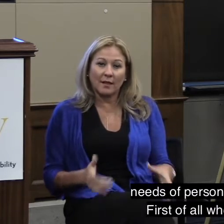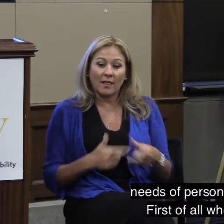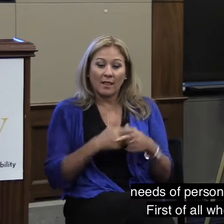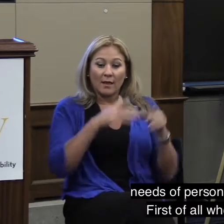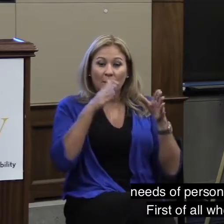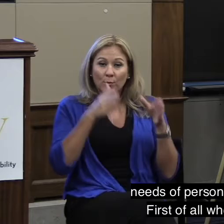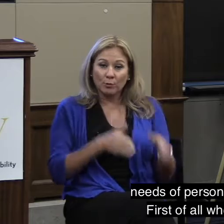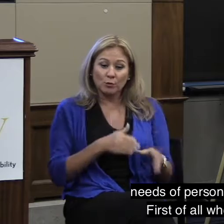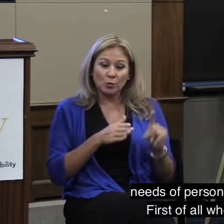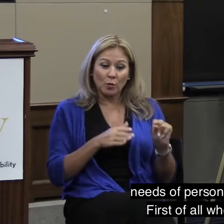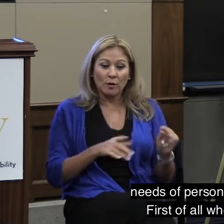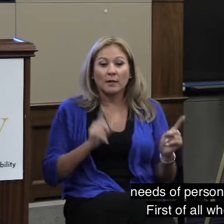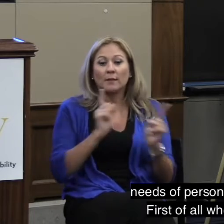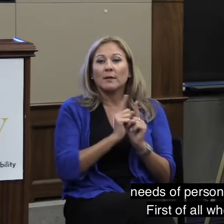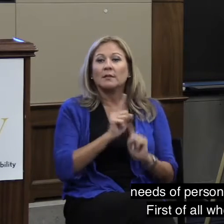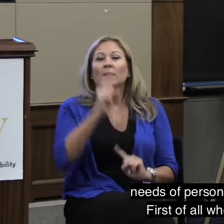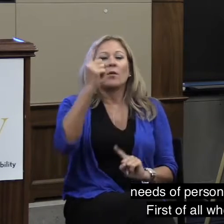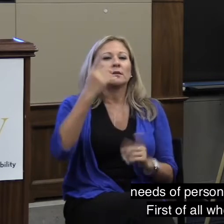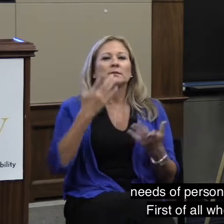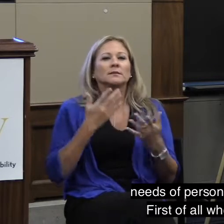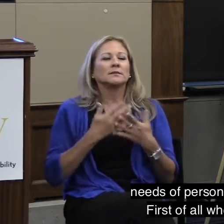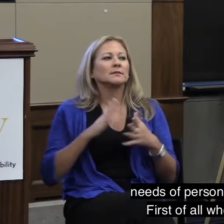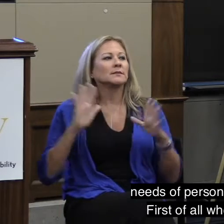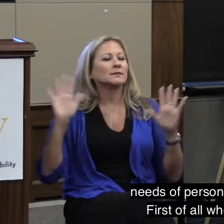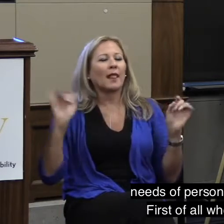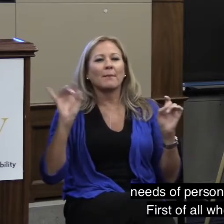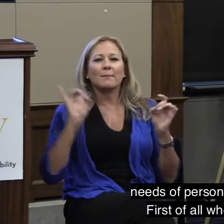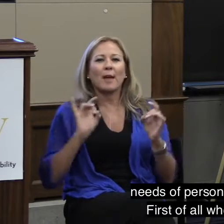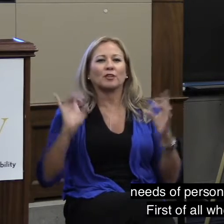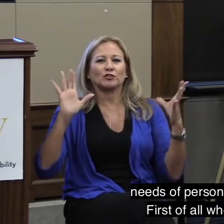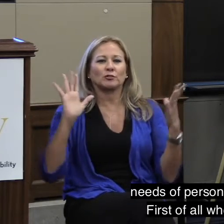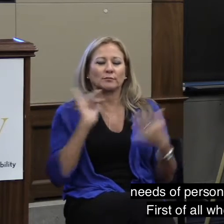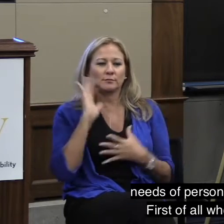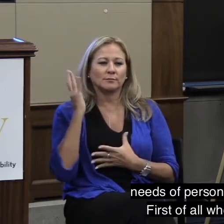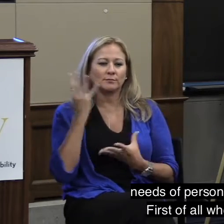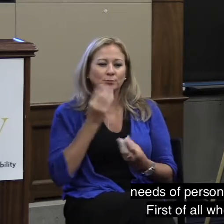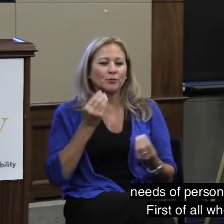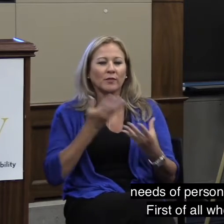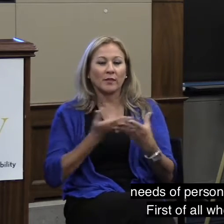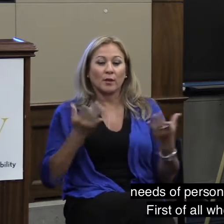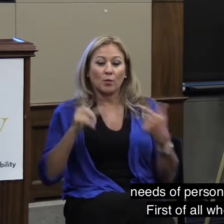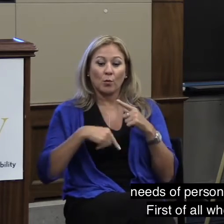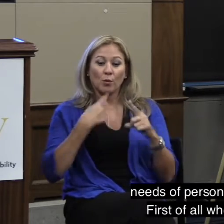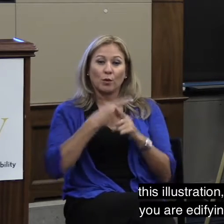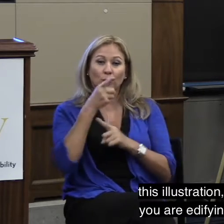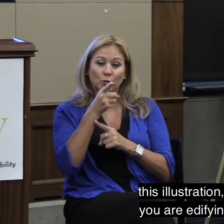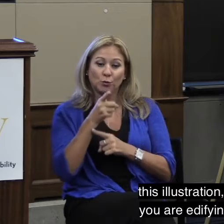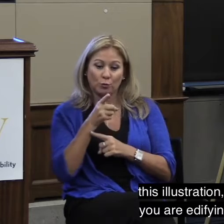meets the needs of person 1, something magical happens. So first of all, when you approach person 20 in this illustration,